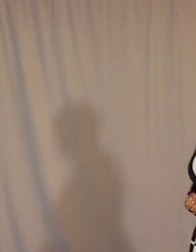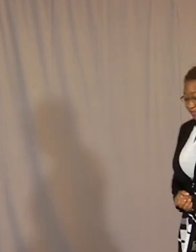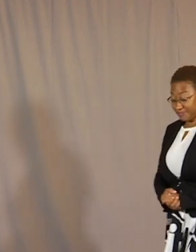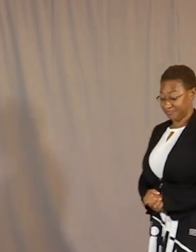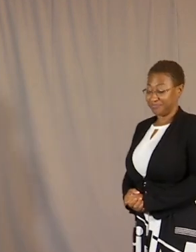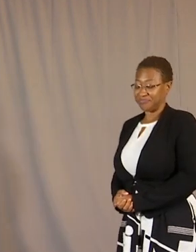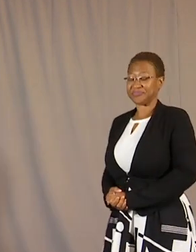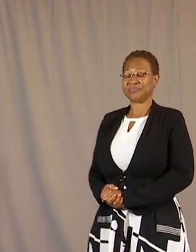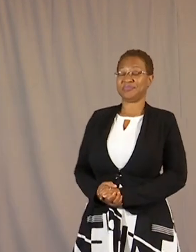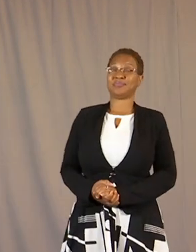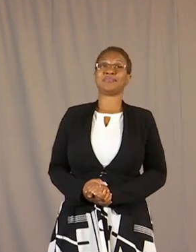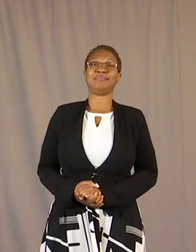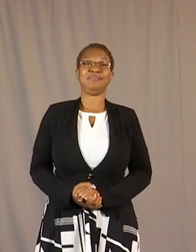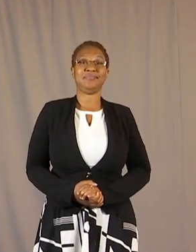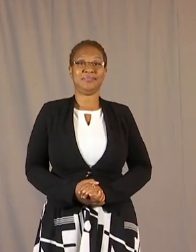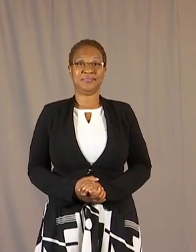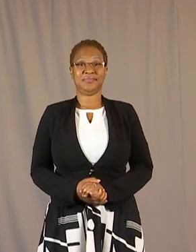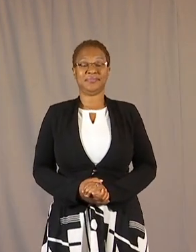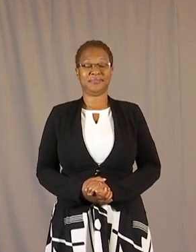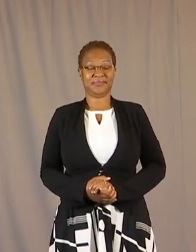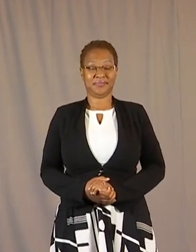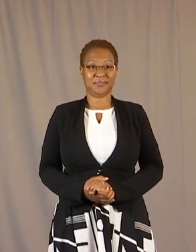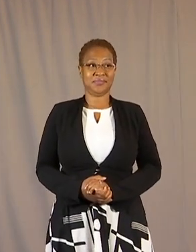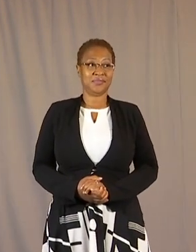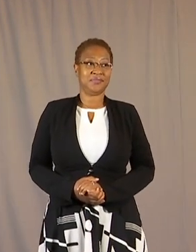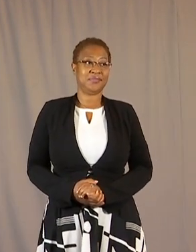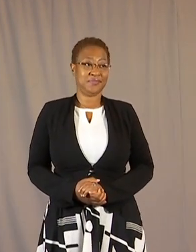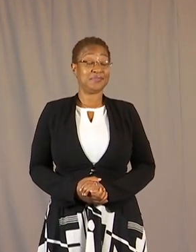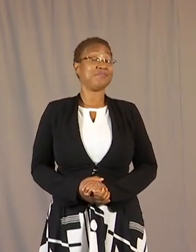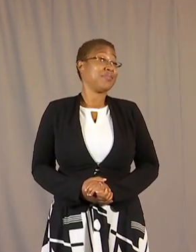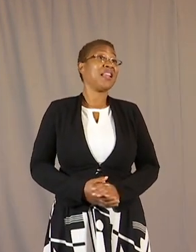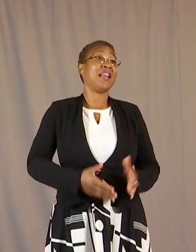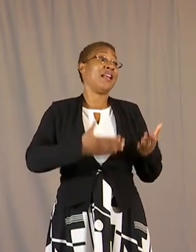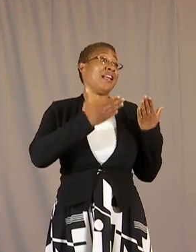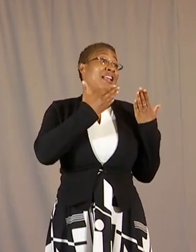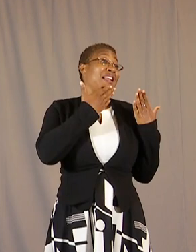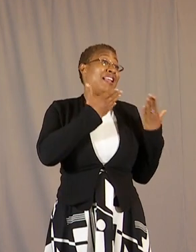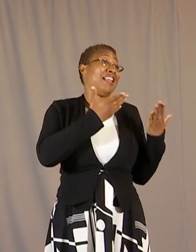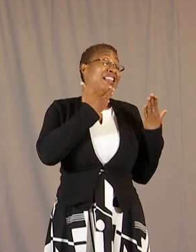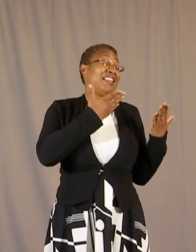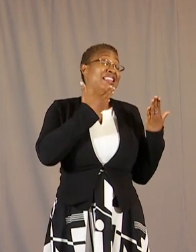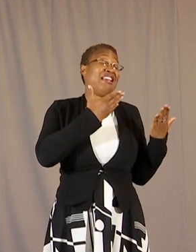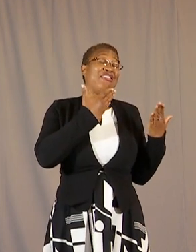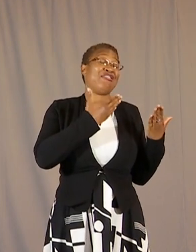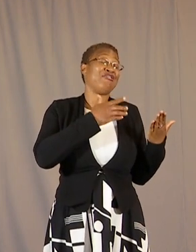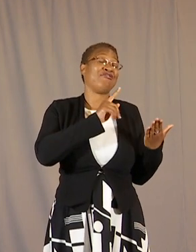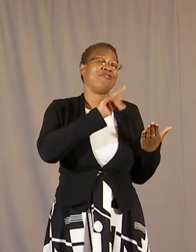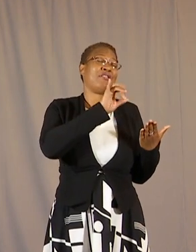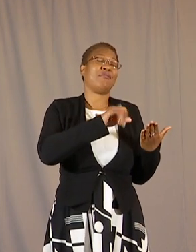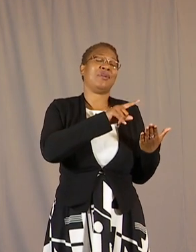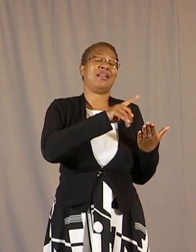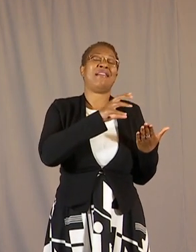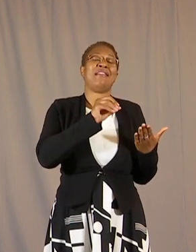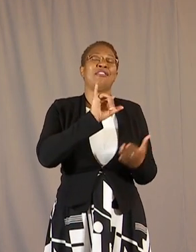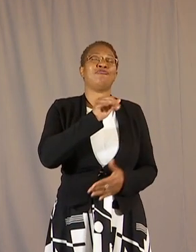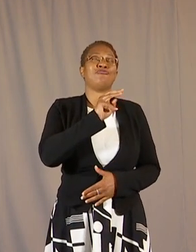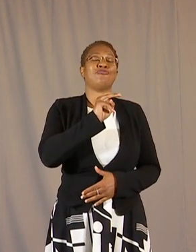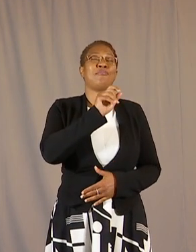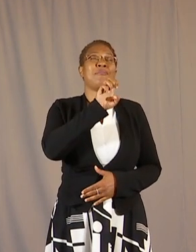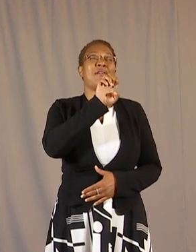Thank you, and I think, and Tommy, I really appreciate you lifting that up, because you're really talking about our health